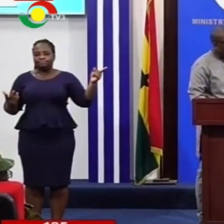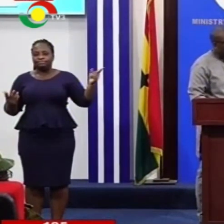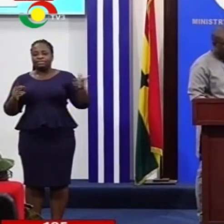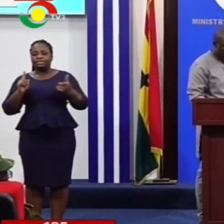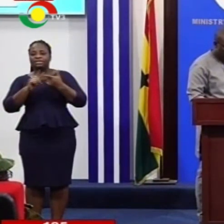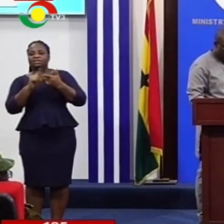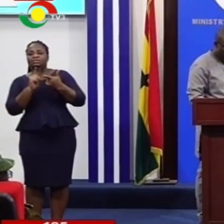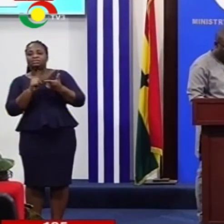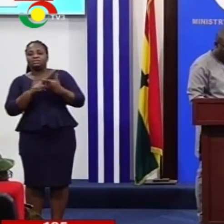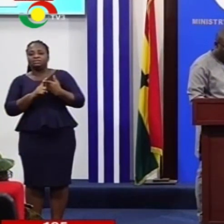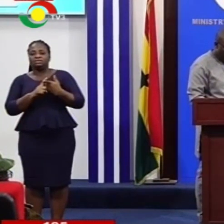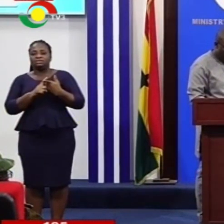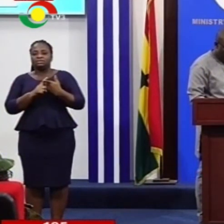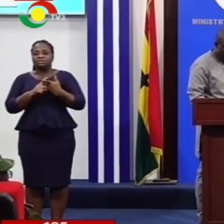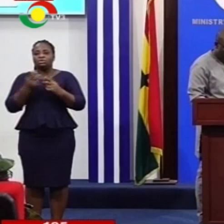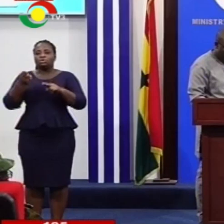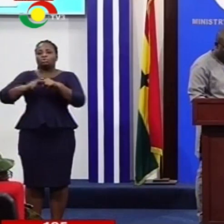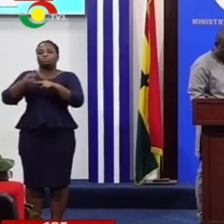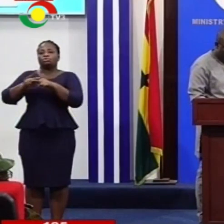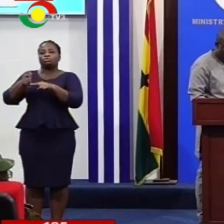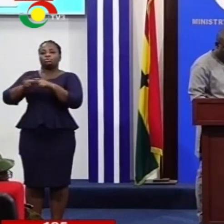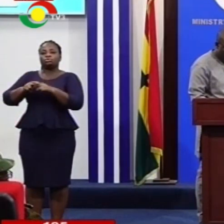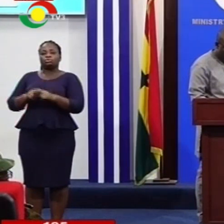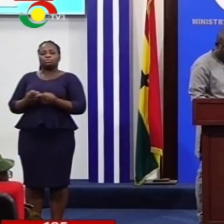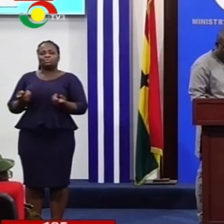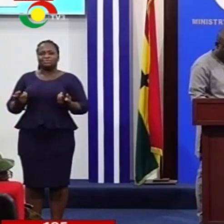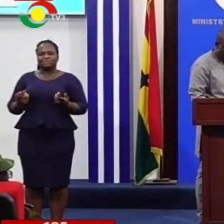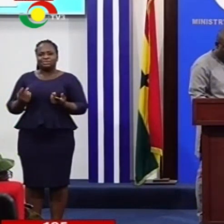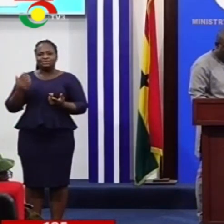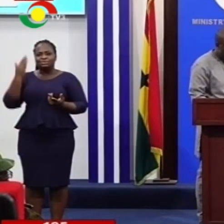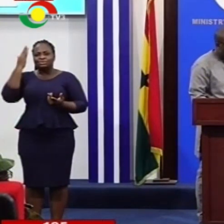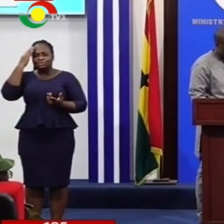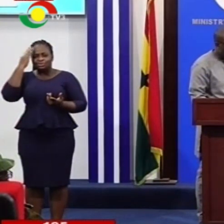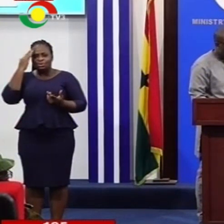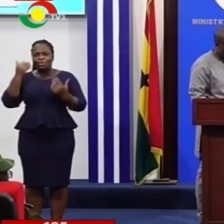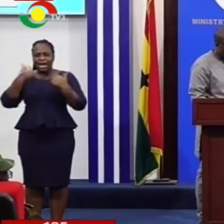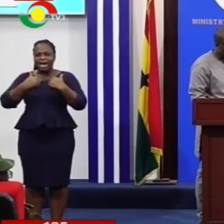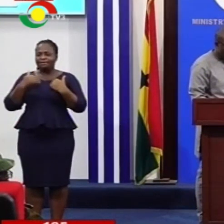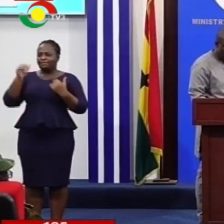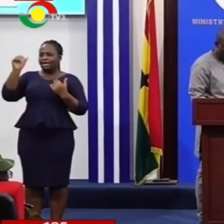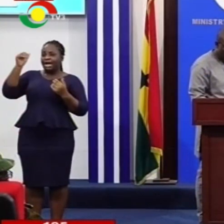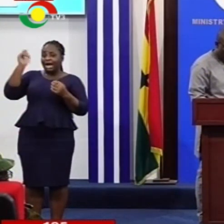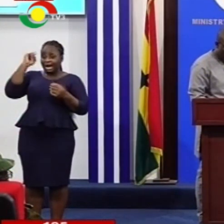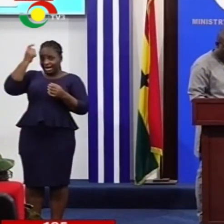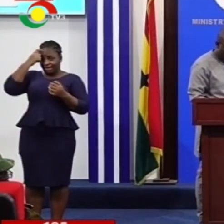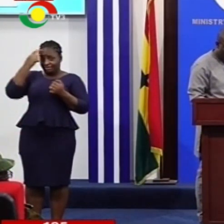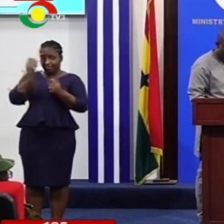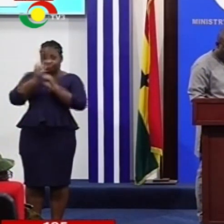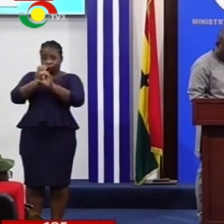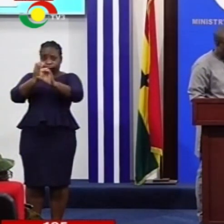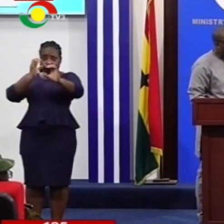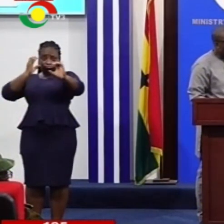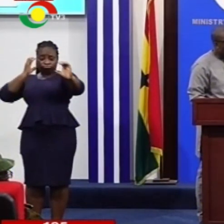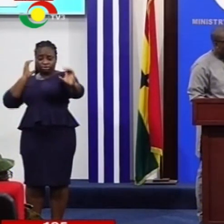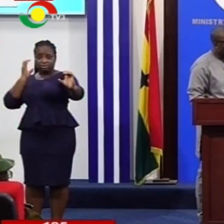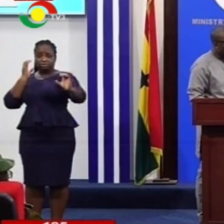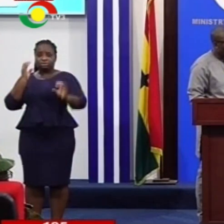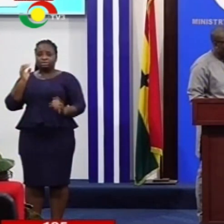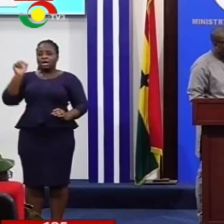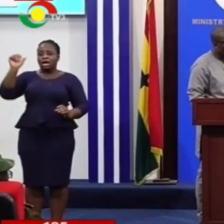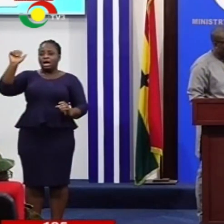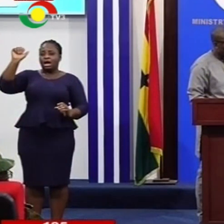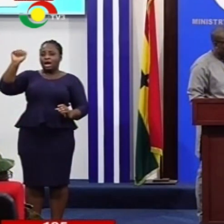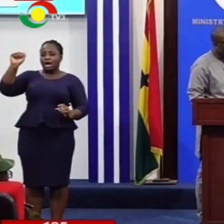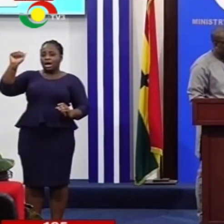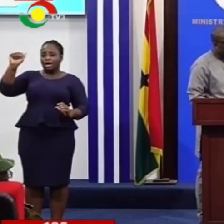nu eye trotro no enu sey wo ayalolo na metro bus enso ewokrum adinti na ba